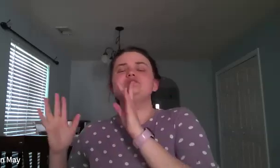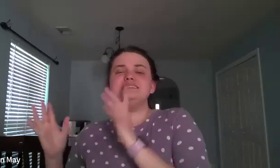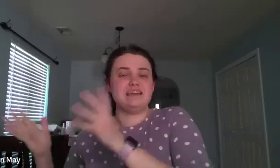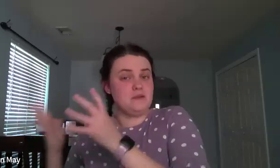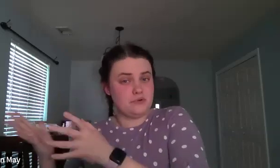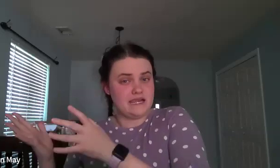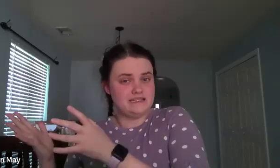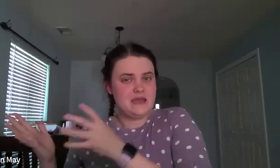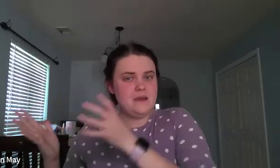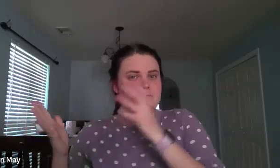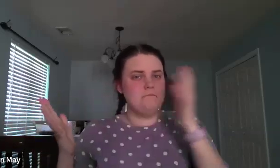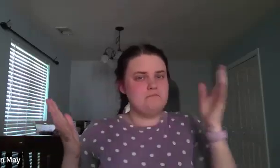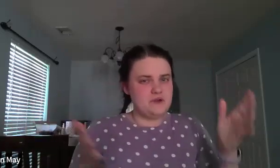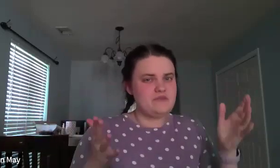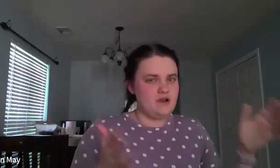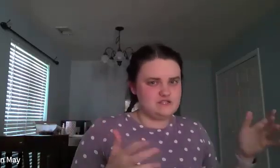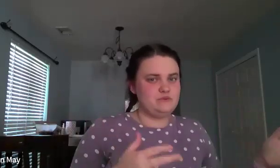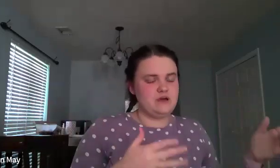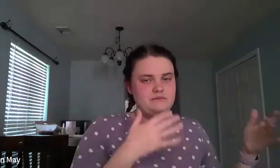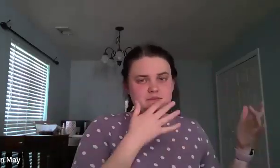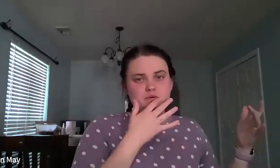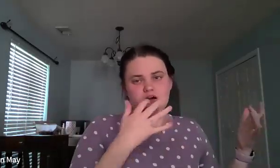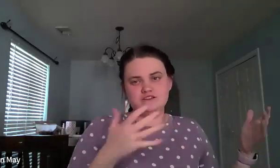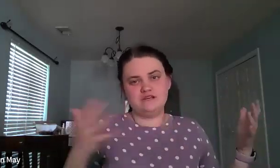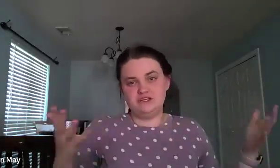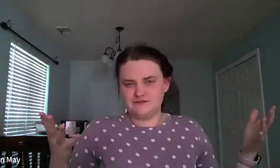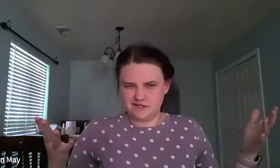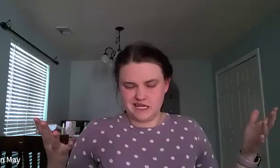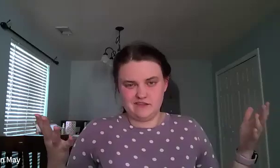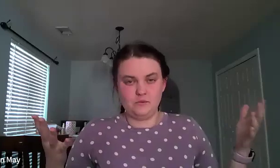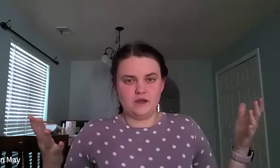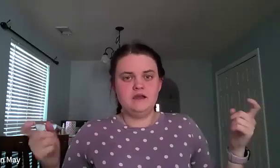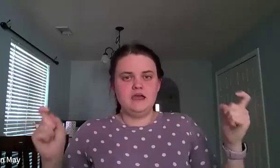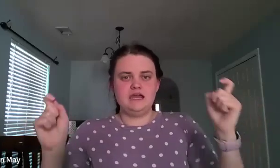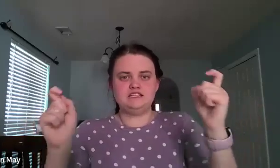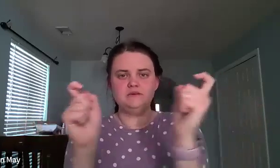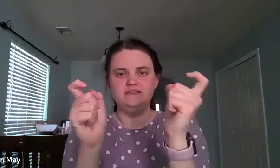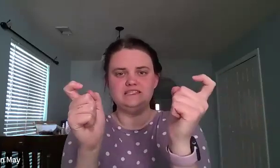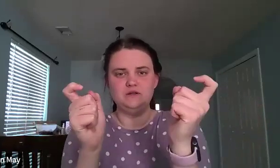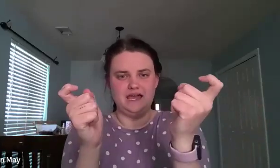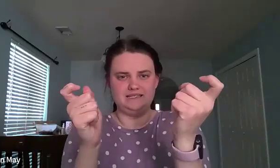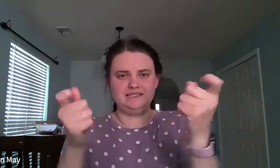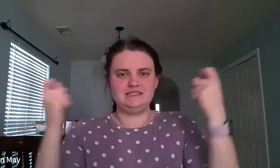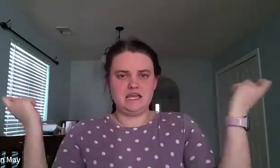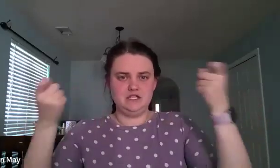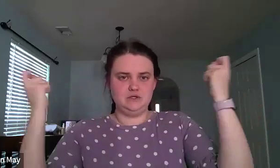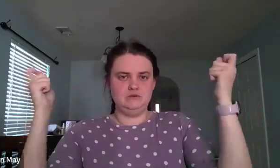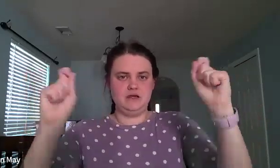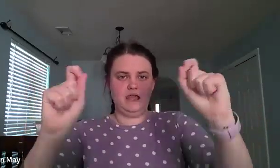really celebrate, but they also people also can use it for saying they won. And it's gonna be like these little X's, and you like I